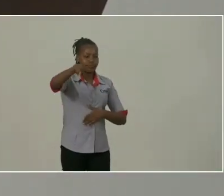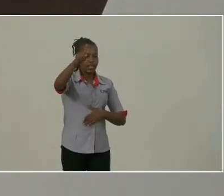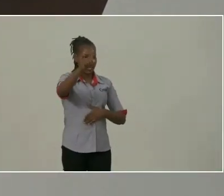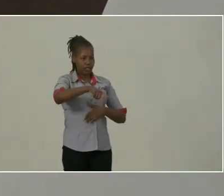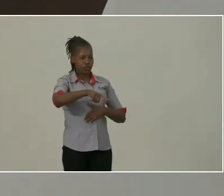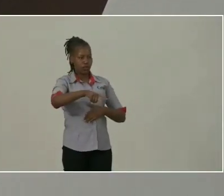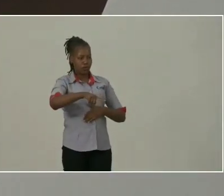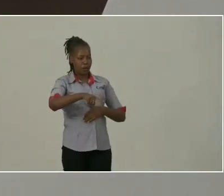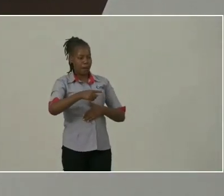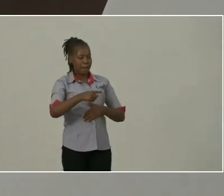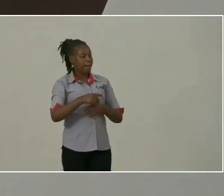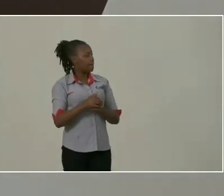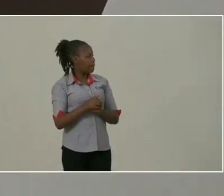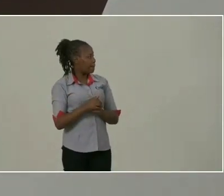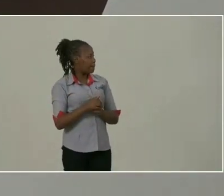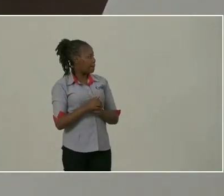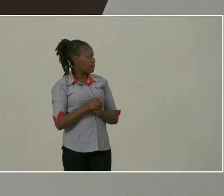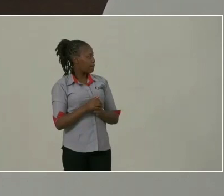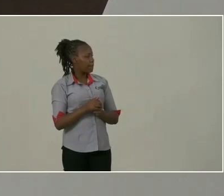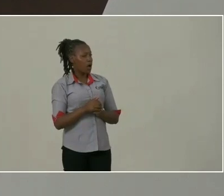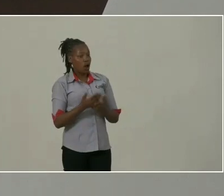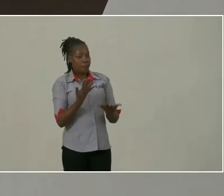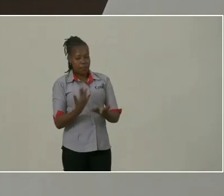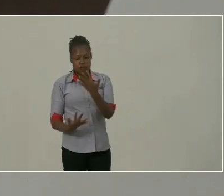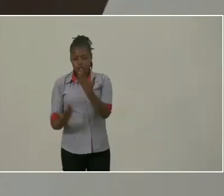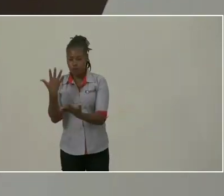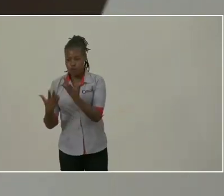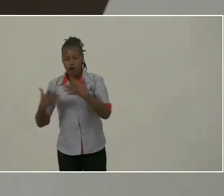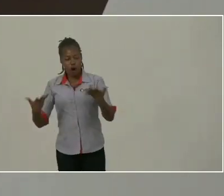either due to accident, fire, or theft,